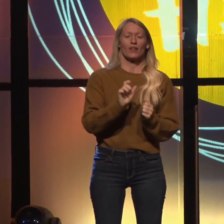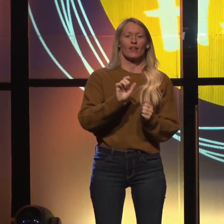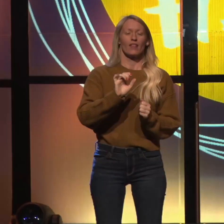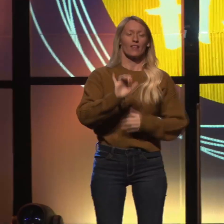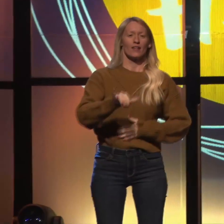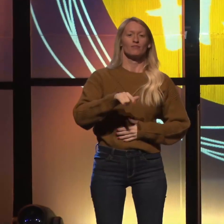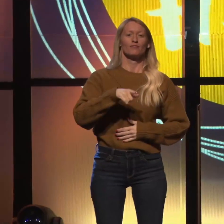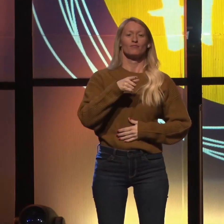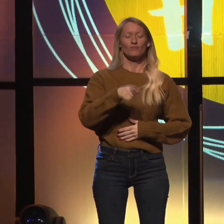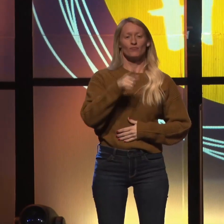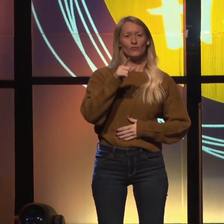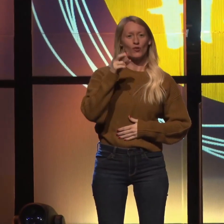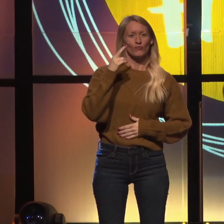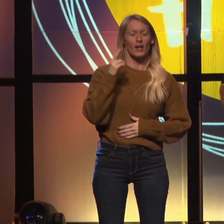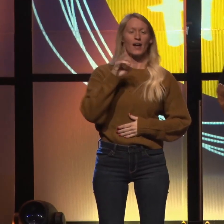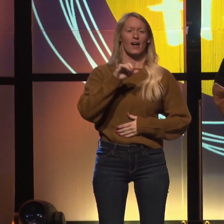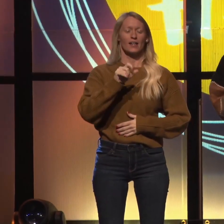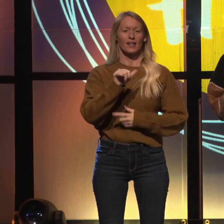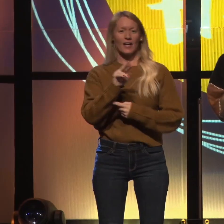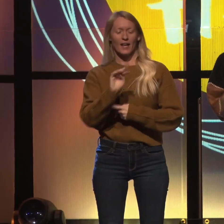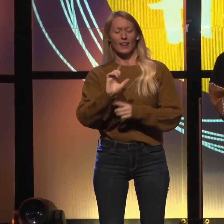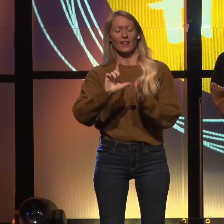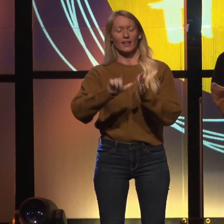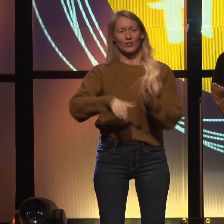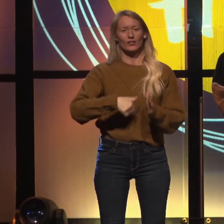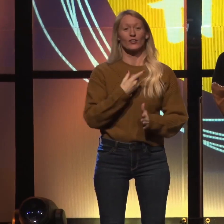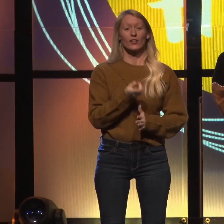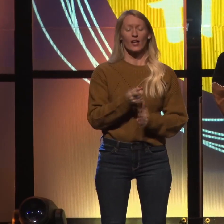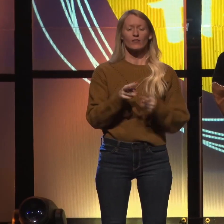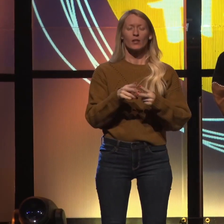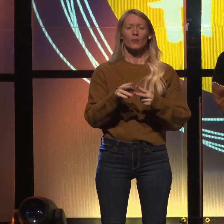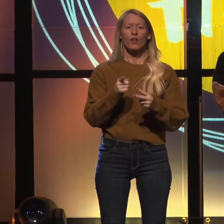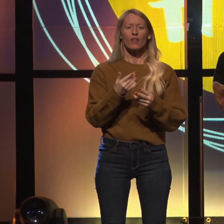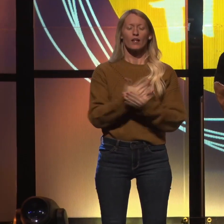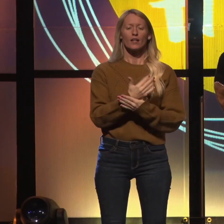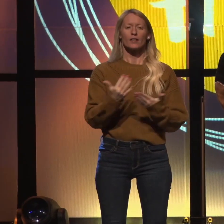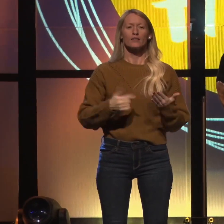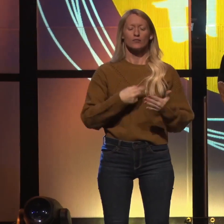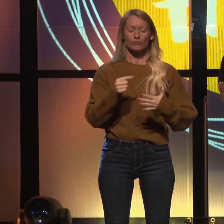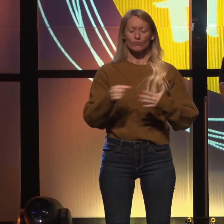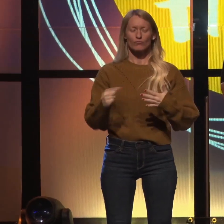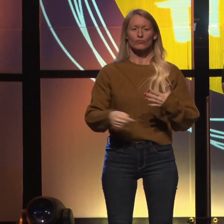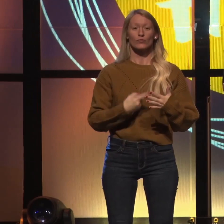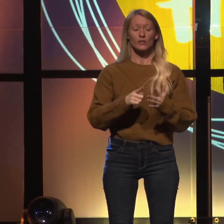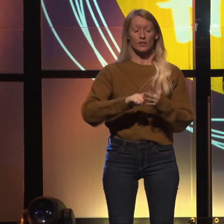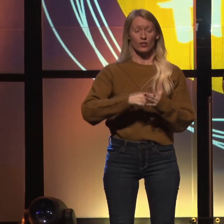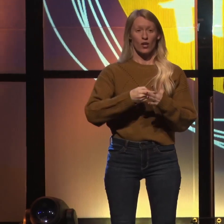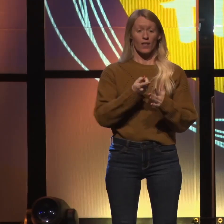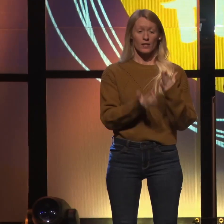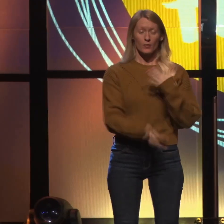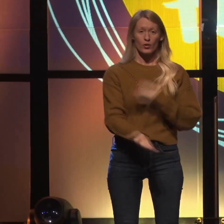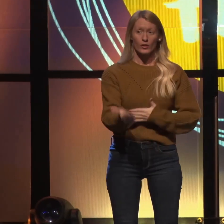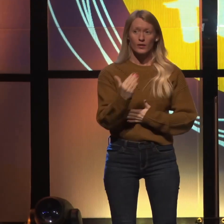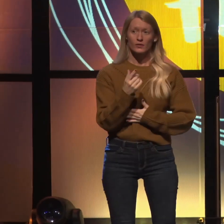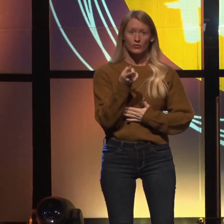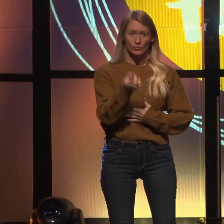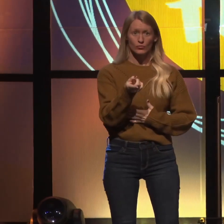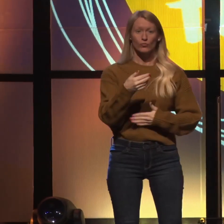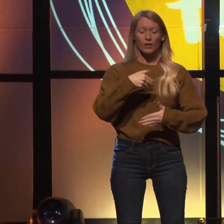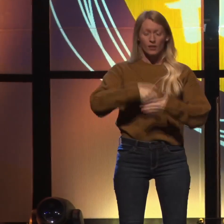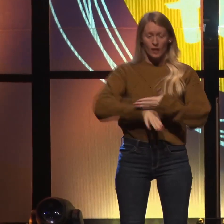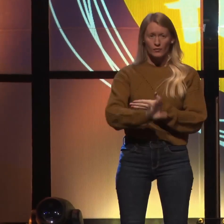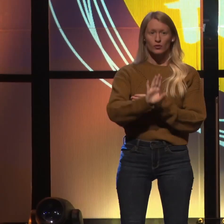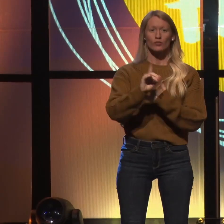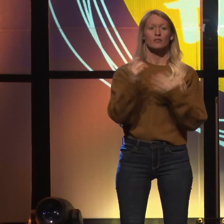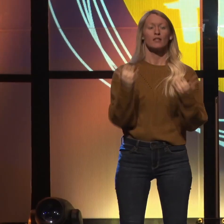do have a couple things for you as we get started this morning. As you came in today, you should have received